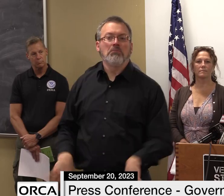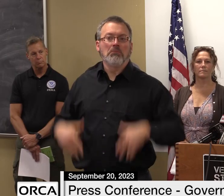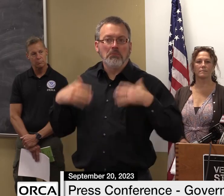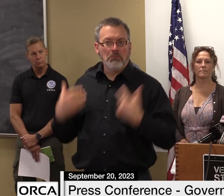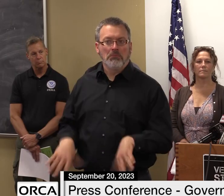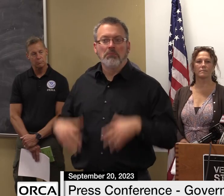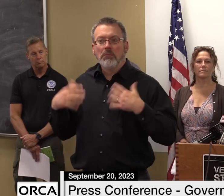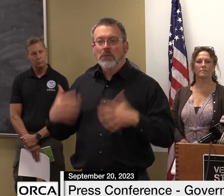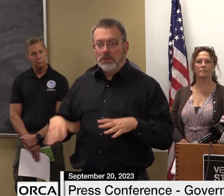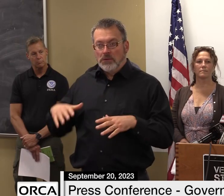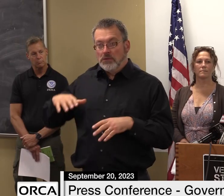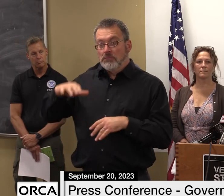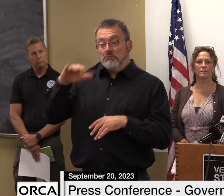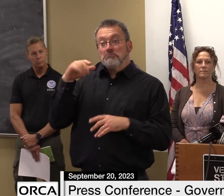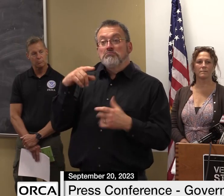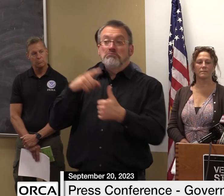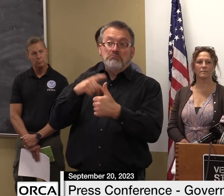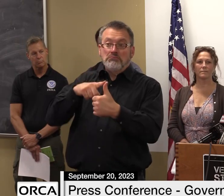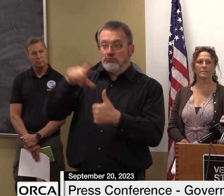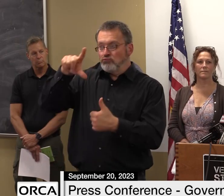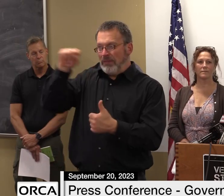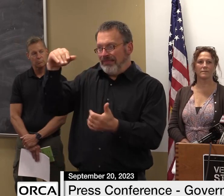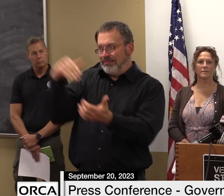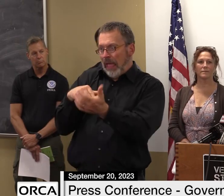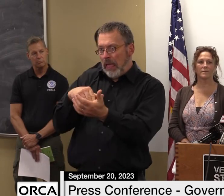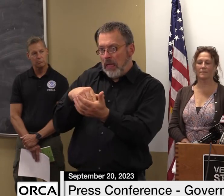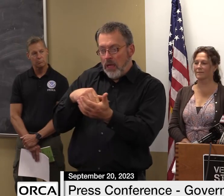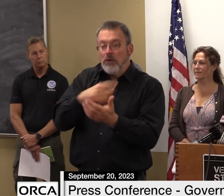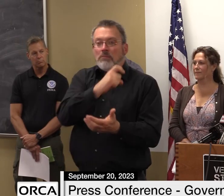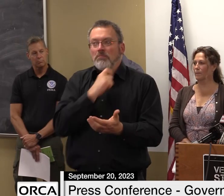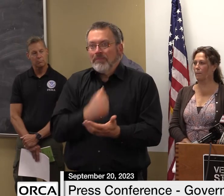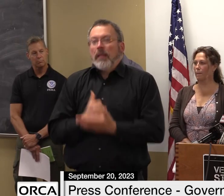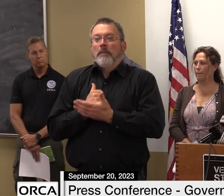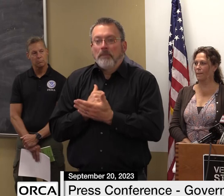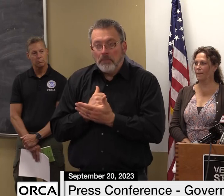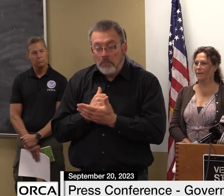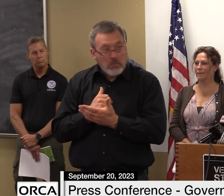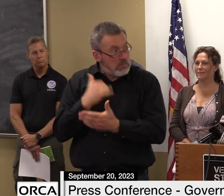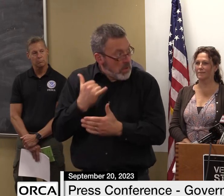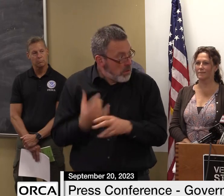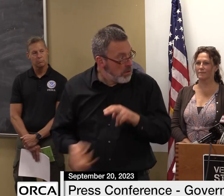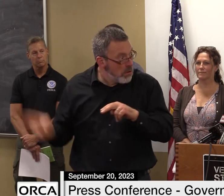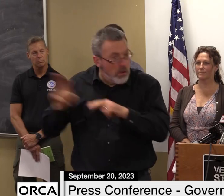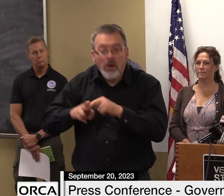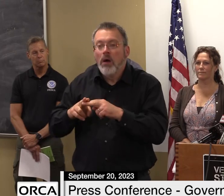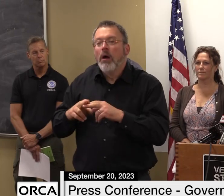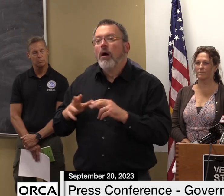than helpful, and now knowing that the additional assistance that we will be receiving